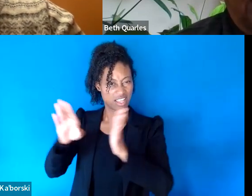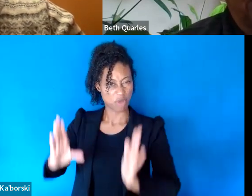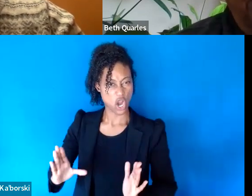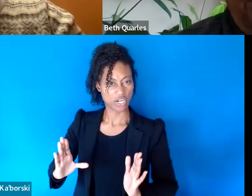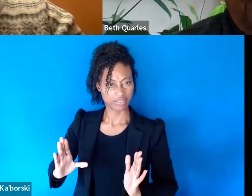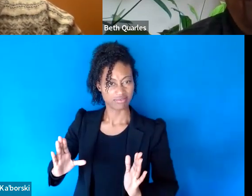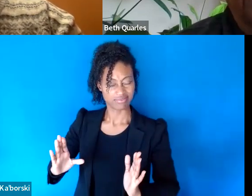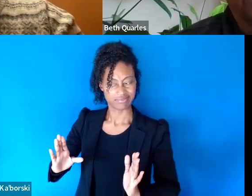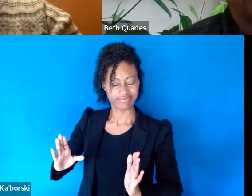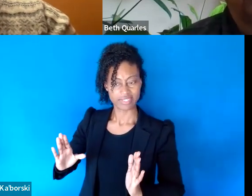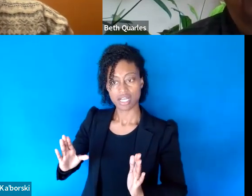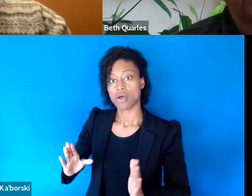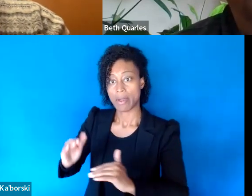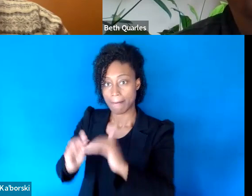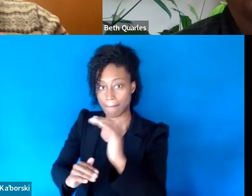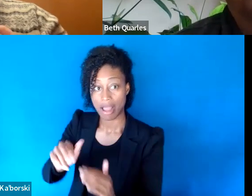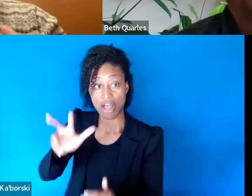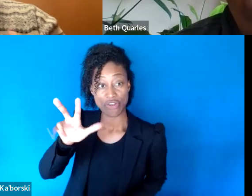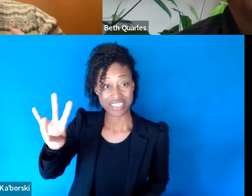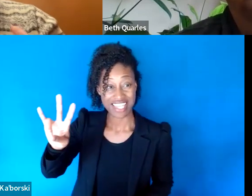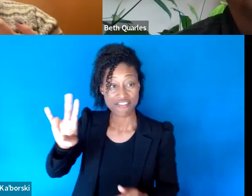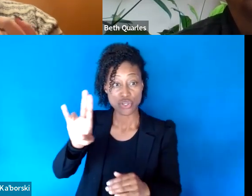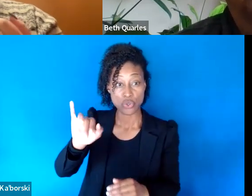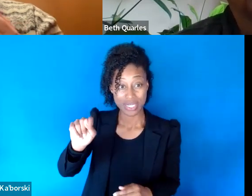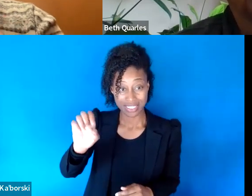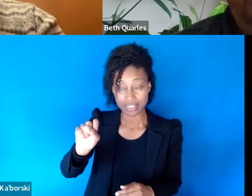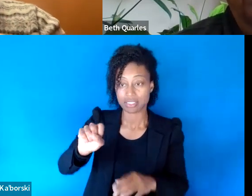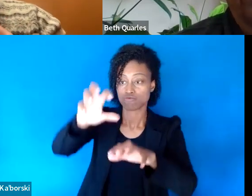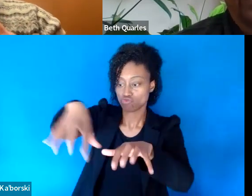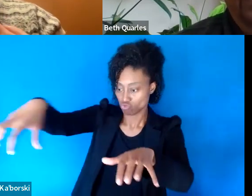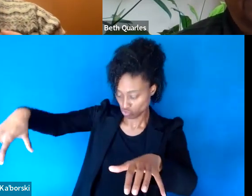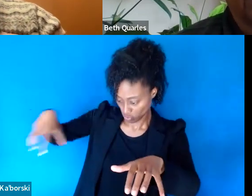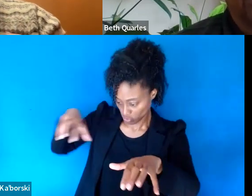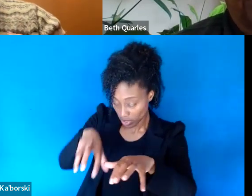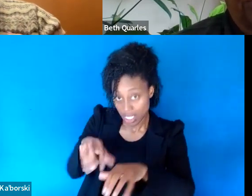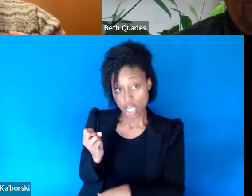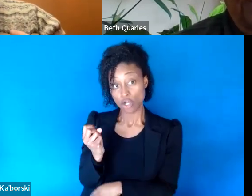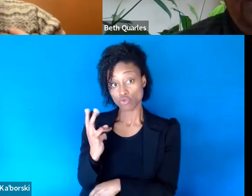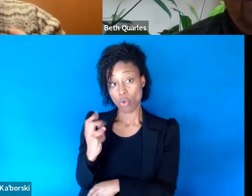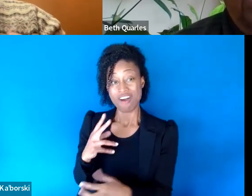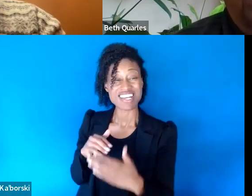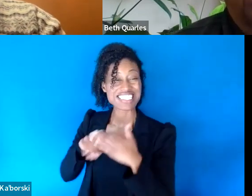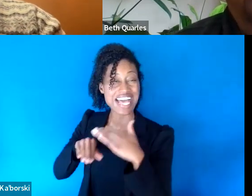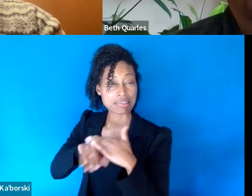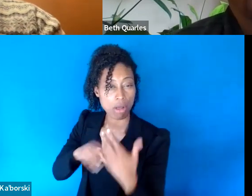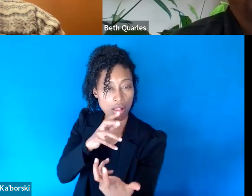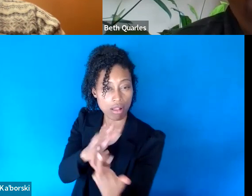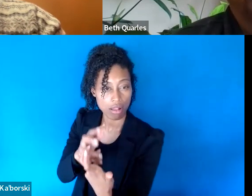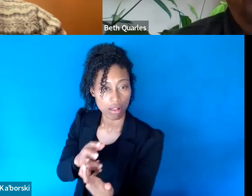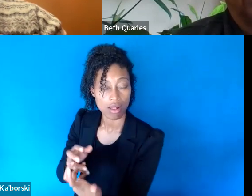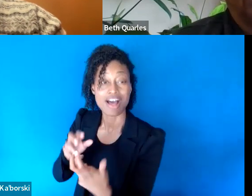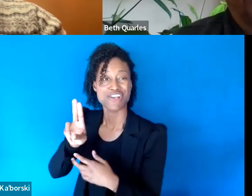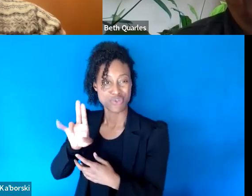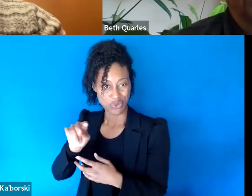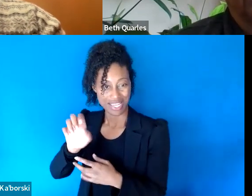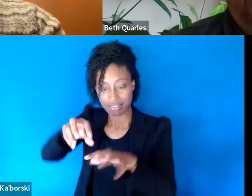We built a 37 unit. We built 12 accessible units.